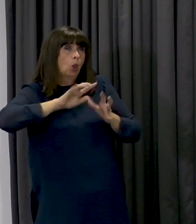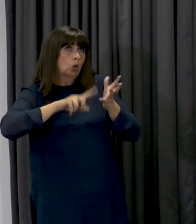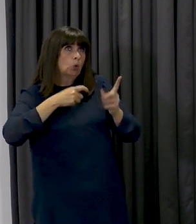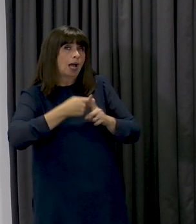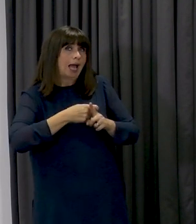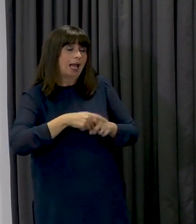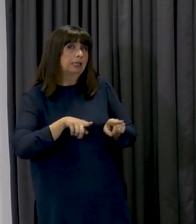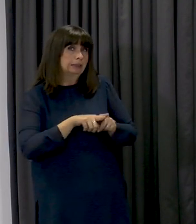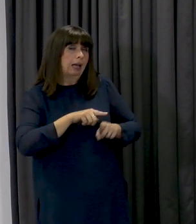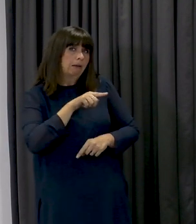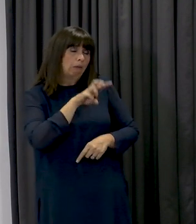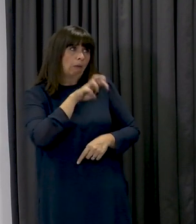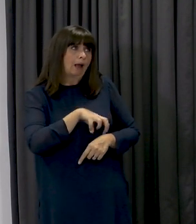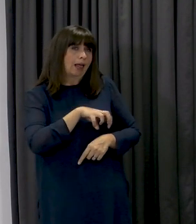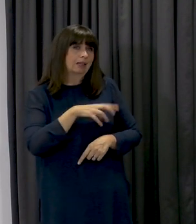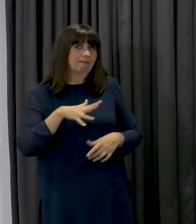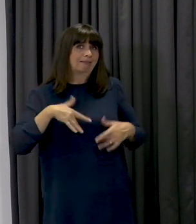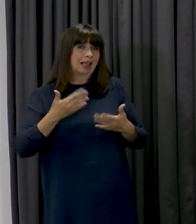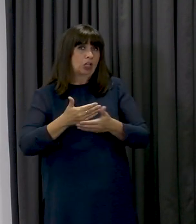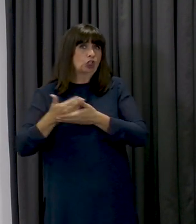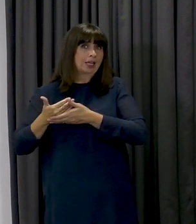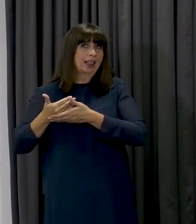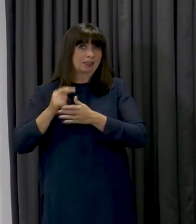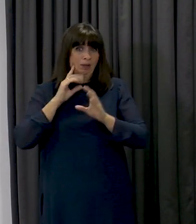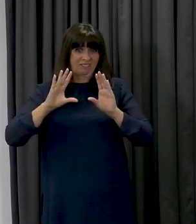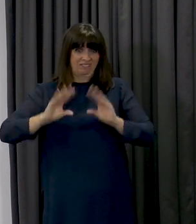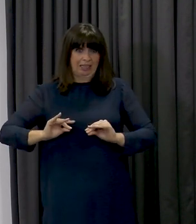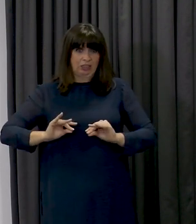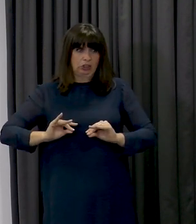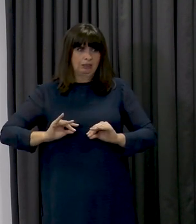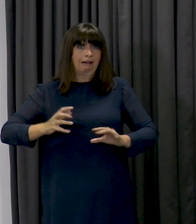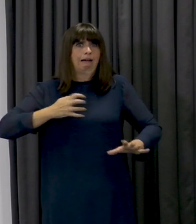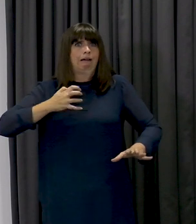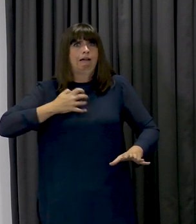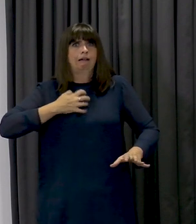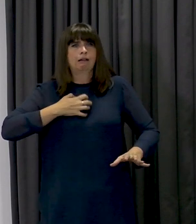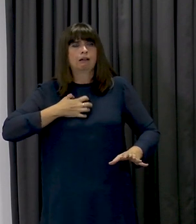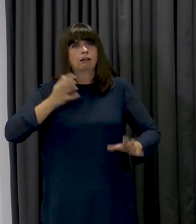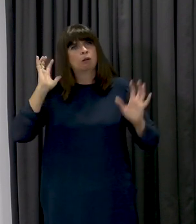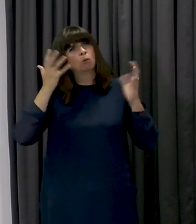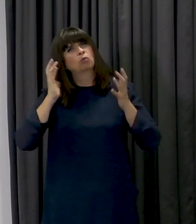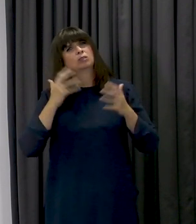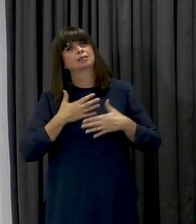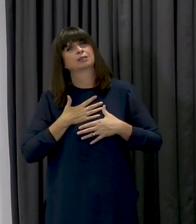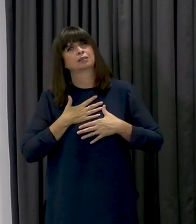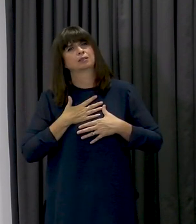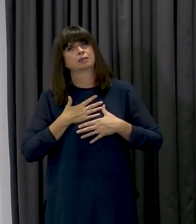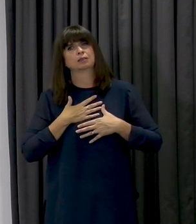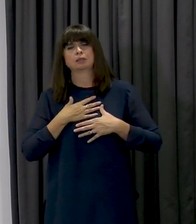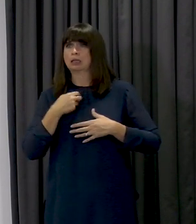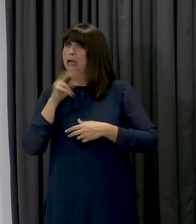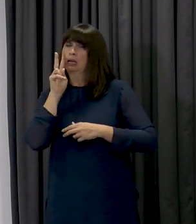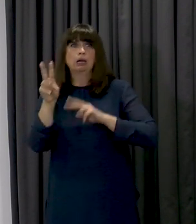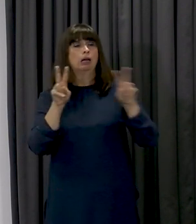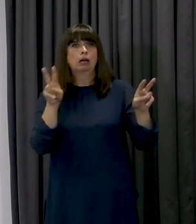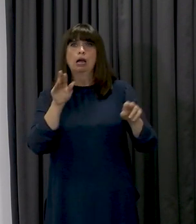feels like, the impending end of shielding. She says, I'm terrified. I see images of people not wearing masks